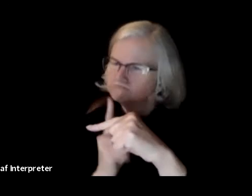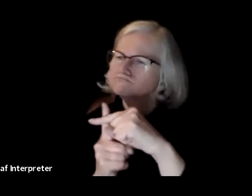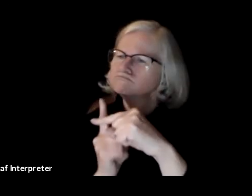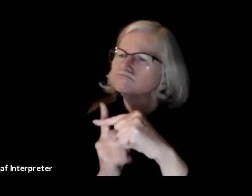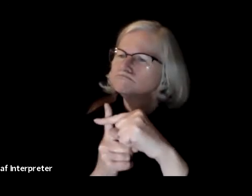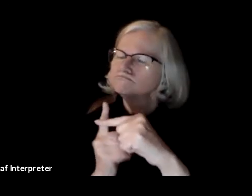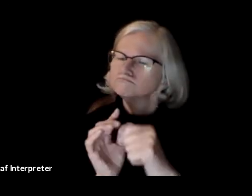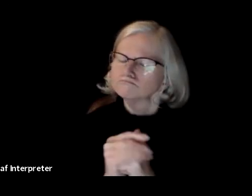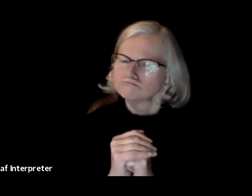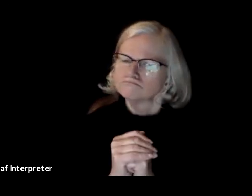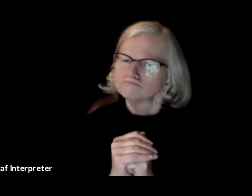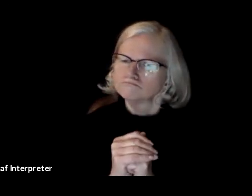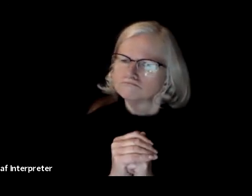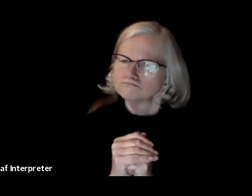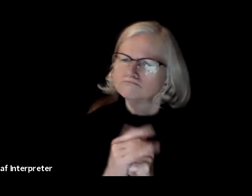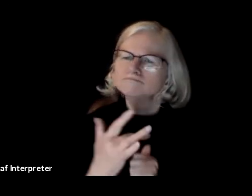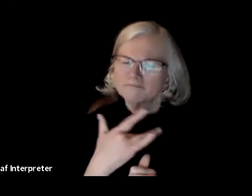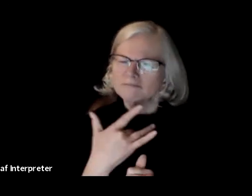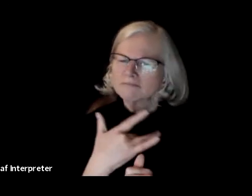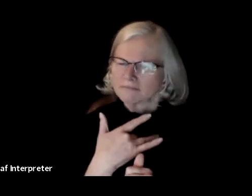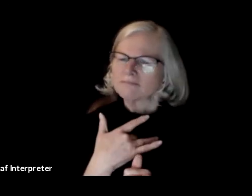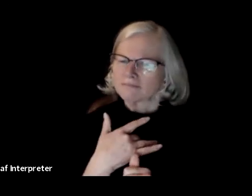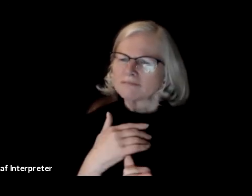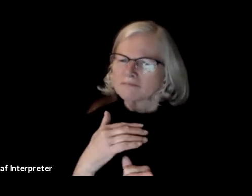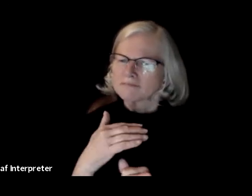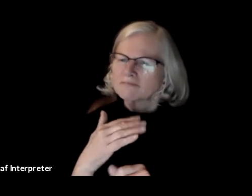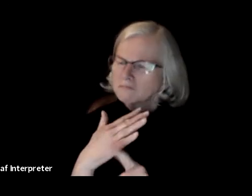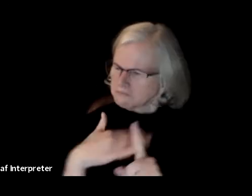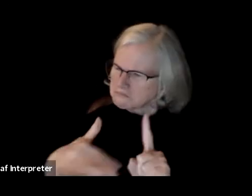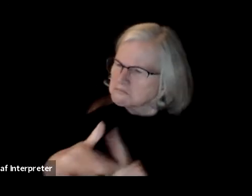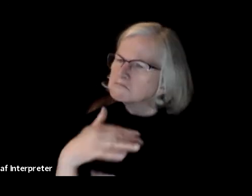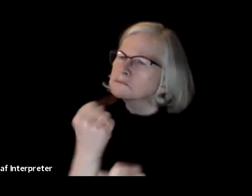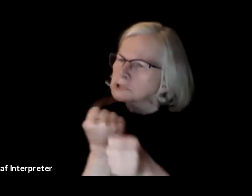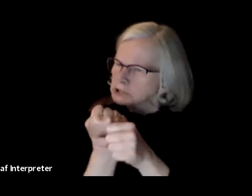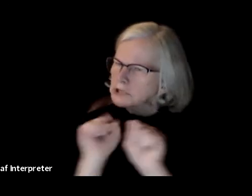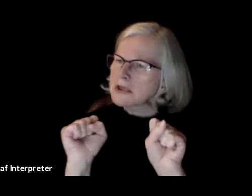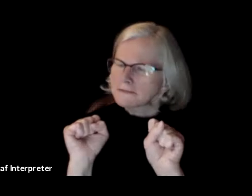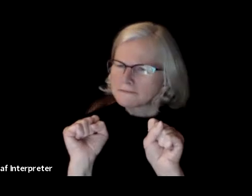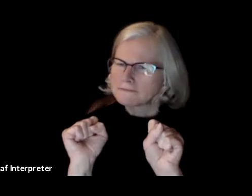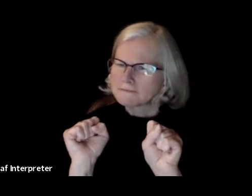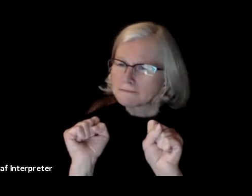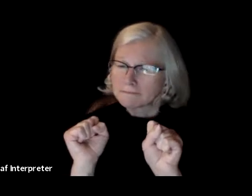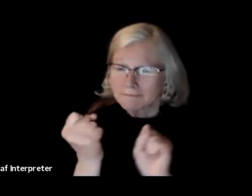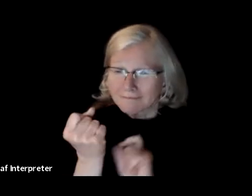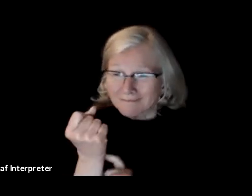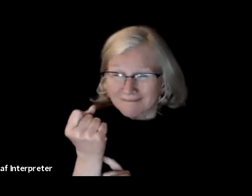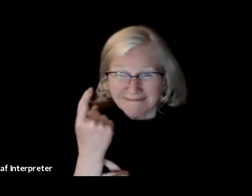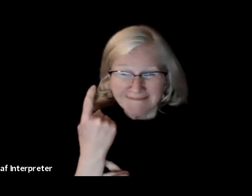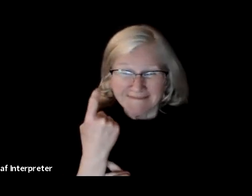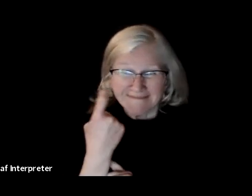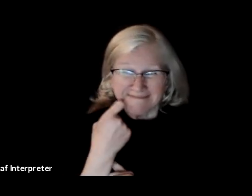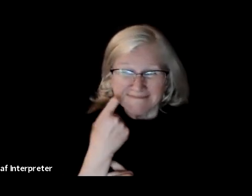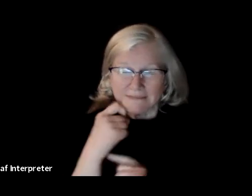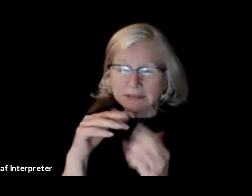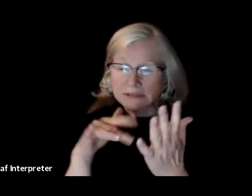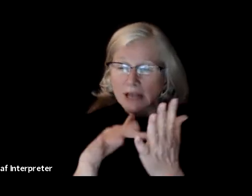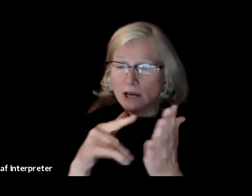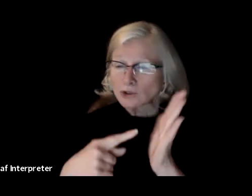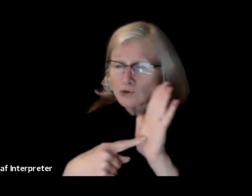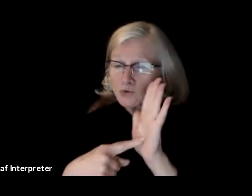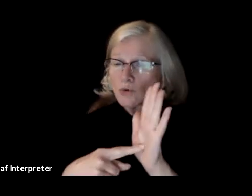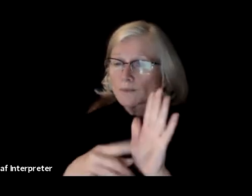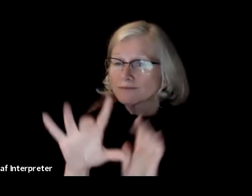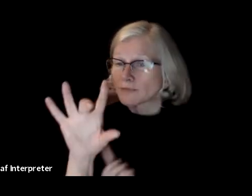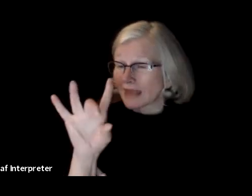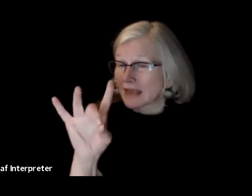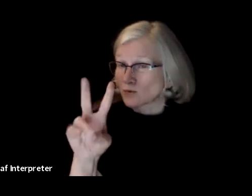encouragement in our settings. There was a recent study that showed an 82% decline in the number of new COVID cases in long-term